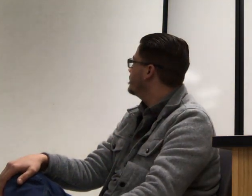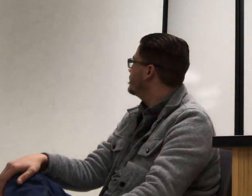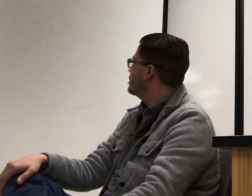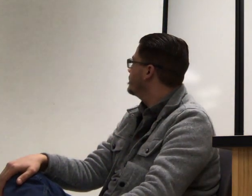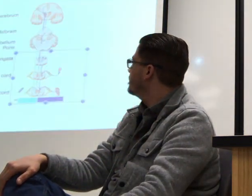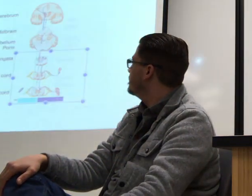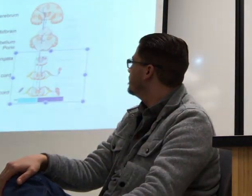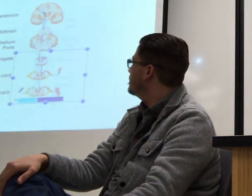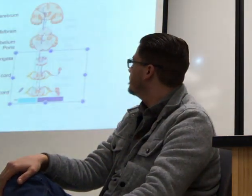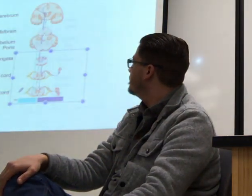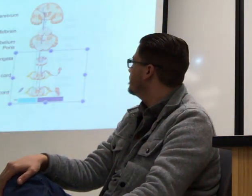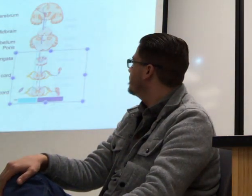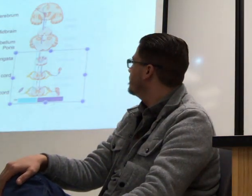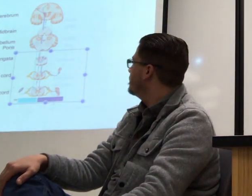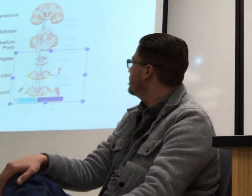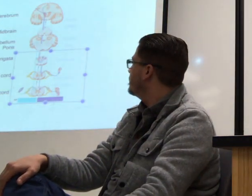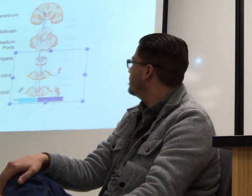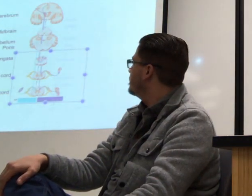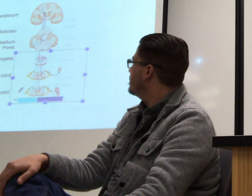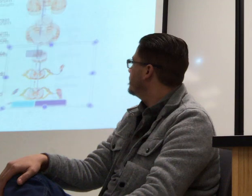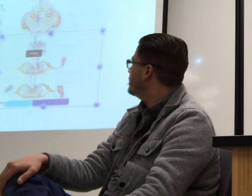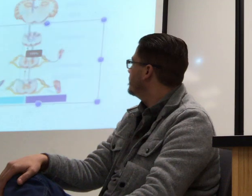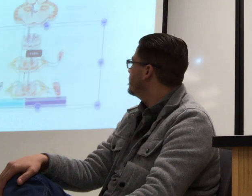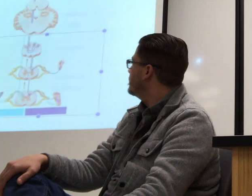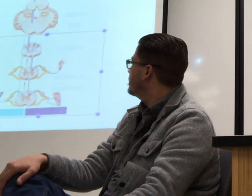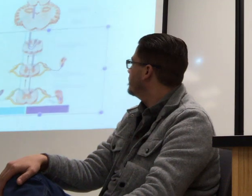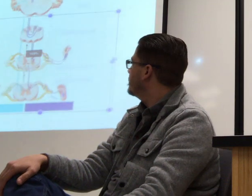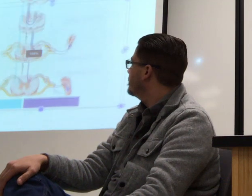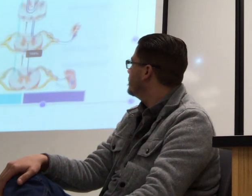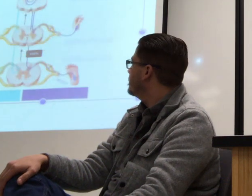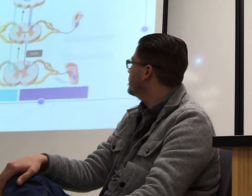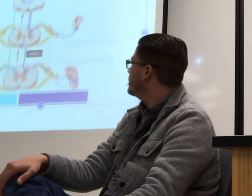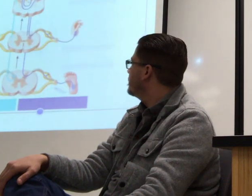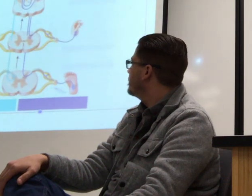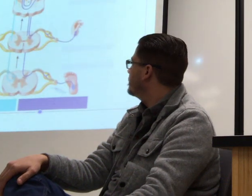so you can see where I'm going here. So here's the figure. I'm going to zoom in on the bottom there.